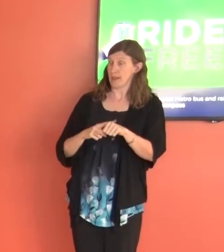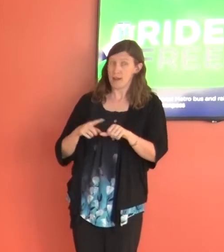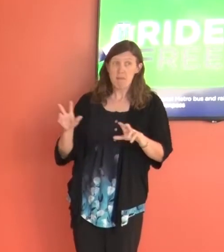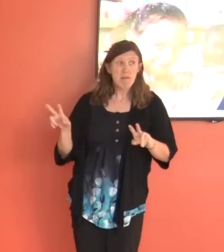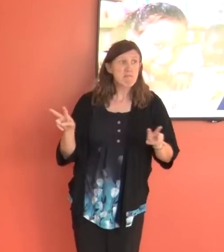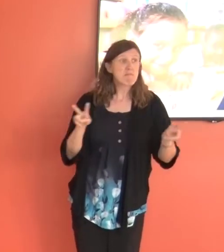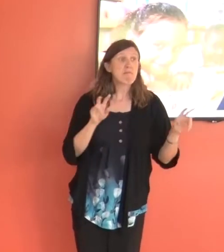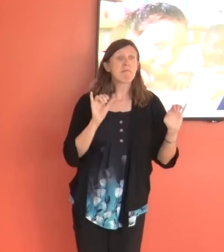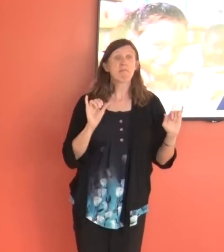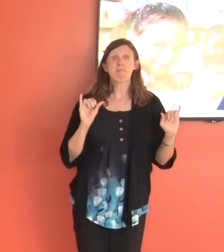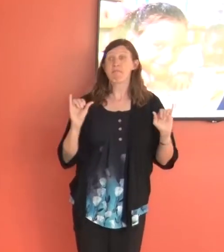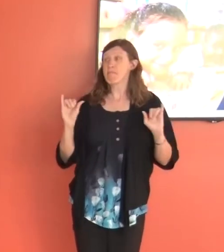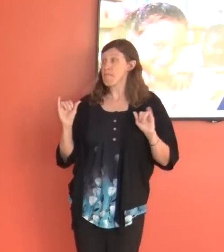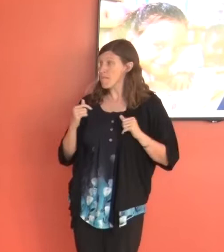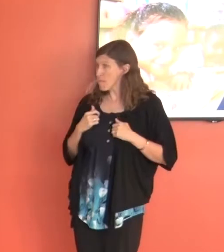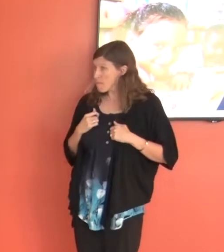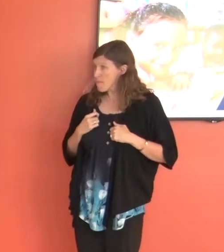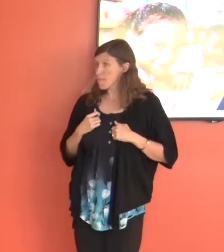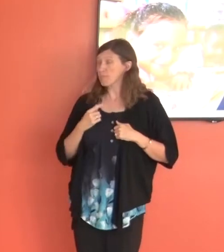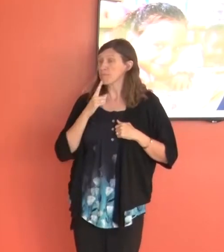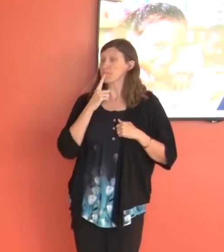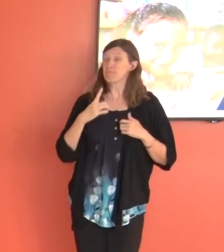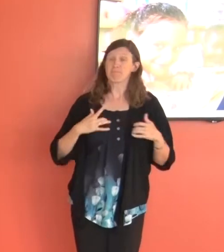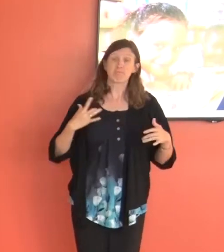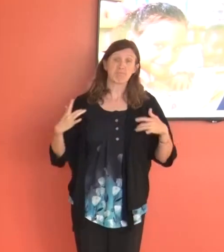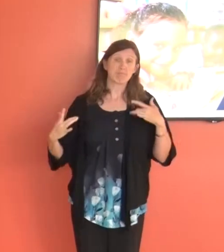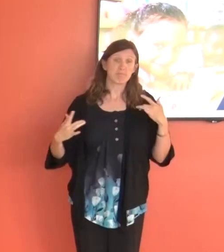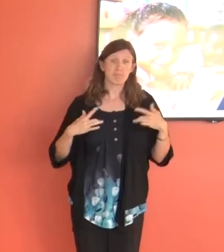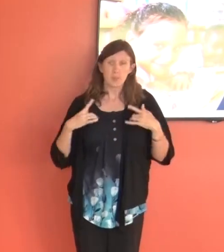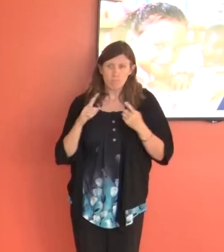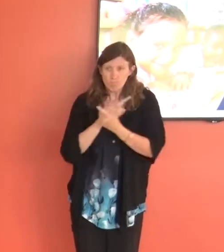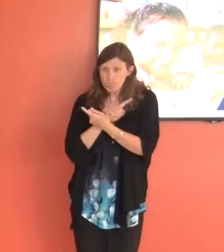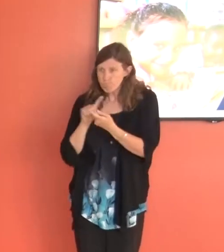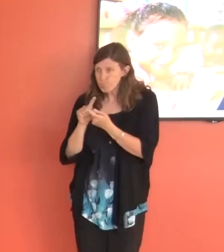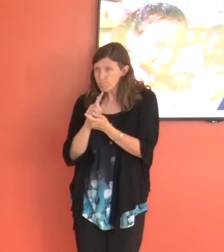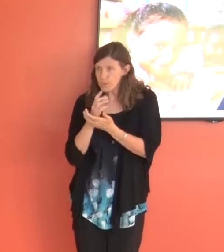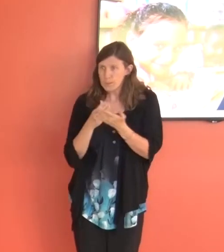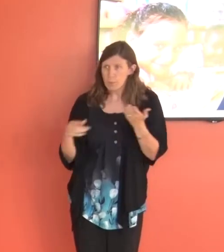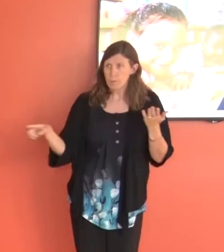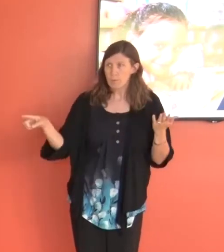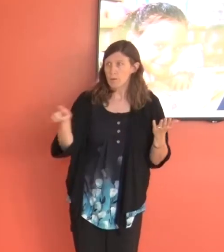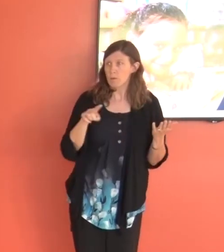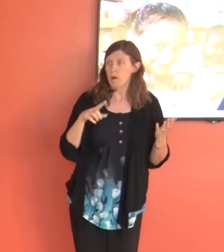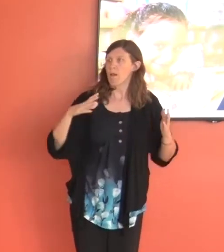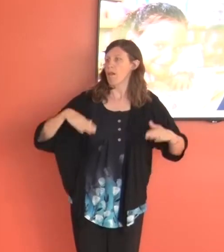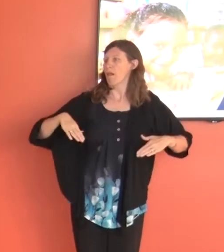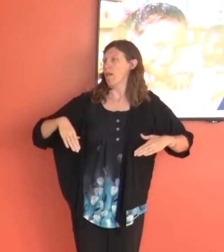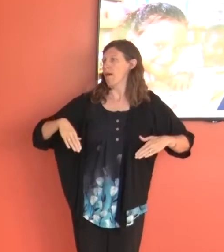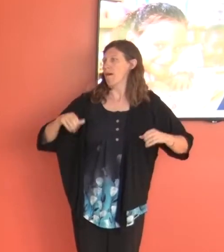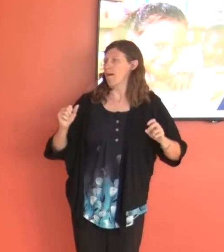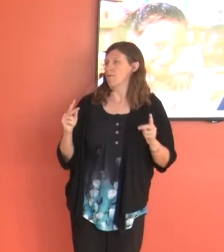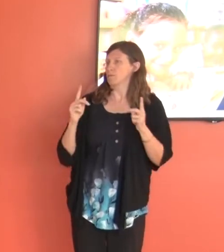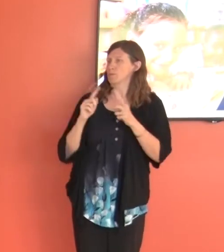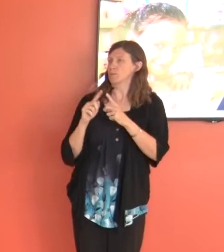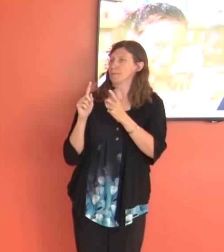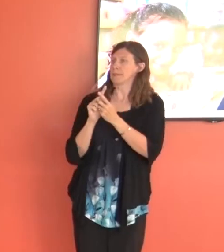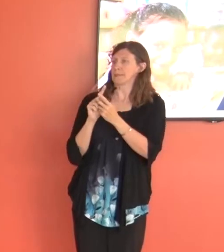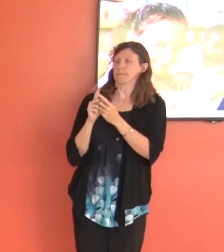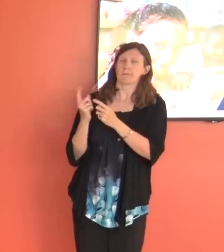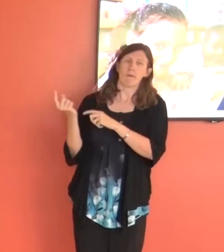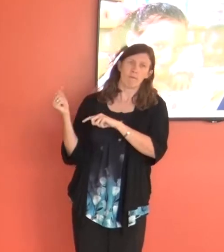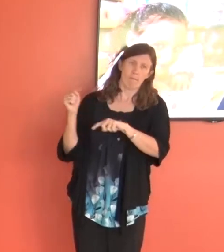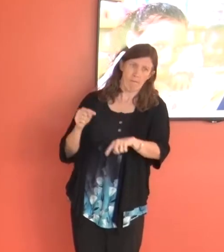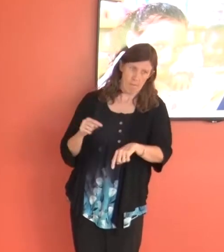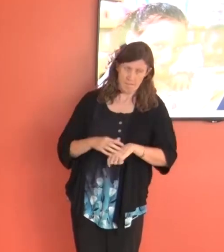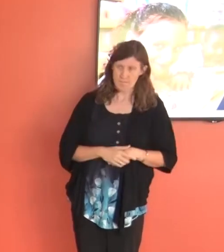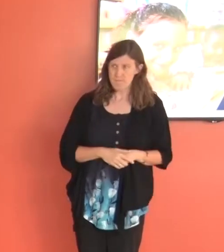campus, and I'm just really excited to be able to meet some of you that I haven't had a chance to meet at some of the other visits. I'm